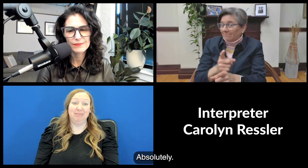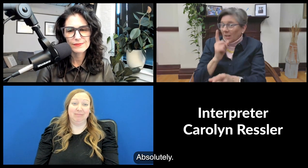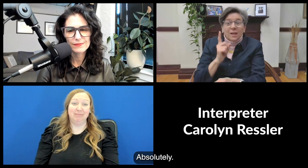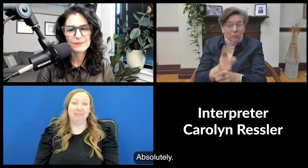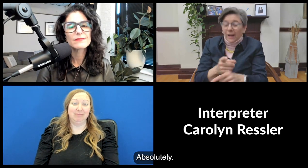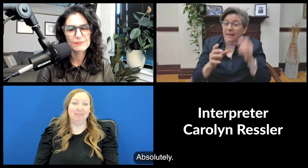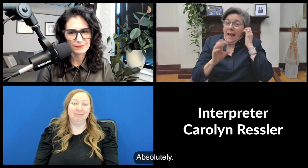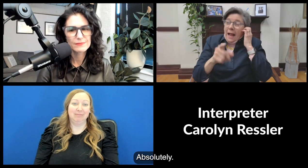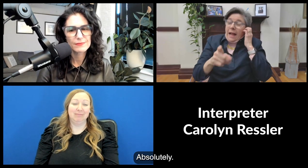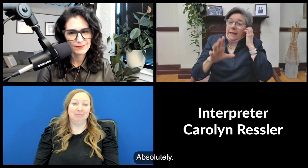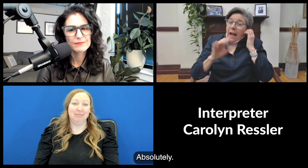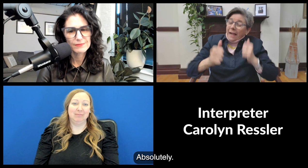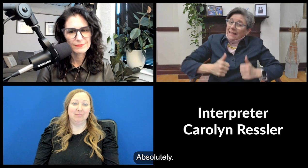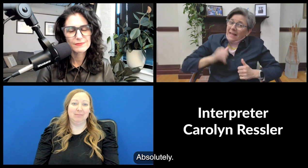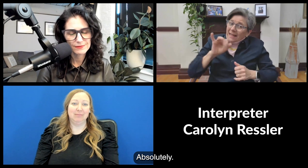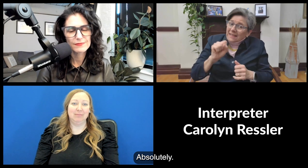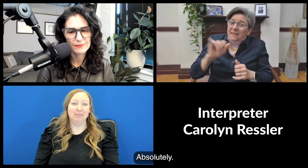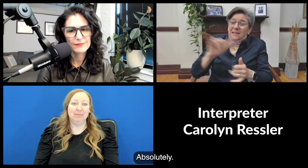Absolutely. Absolutely.